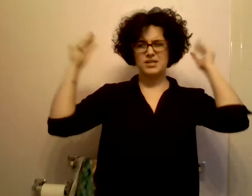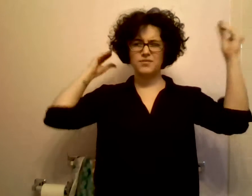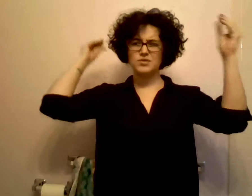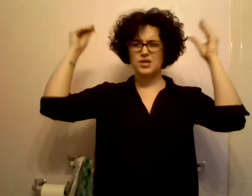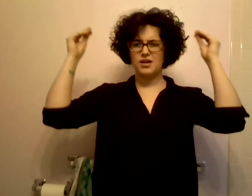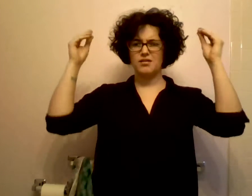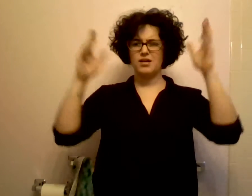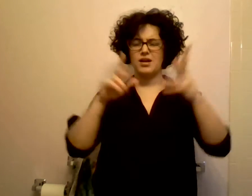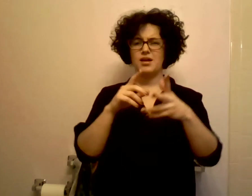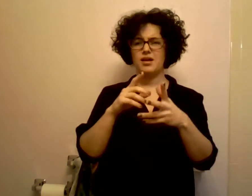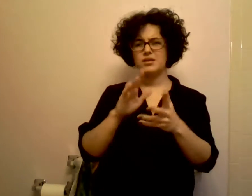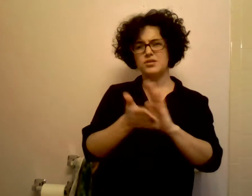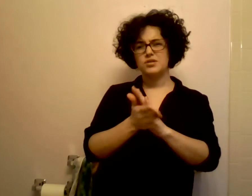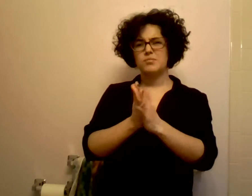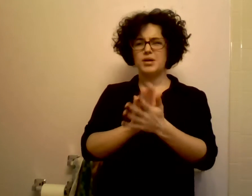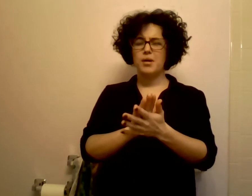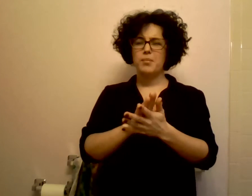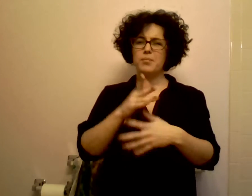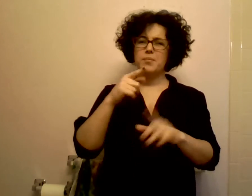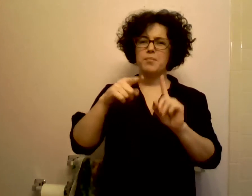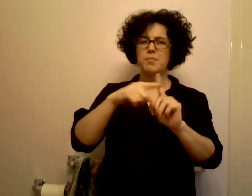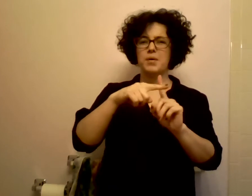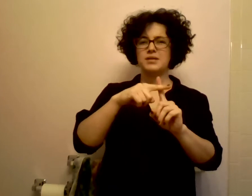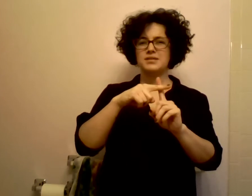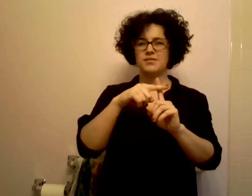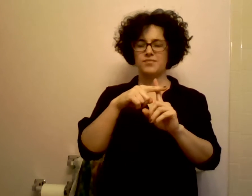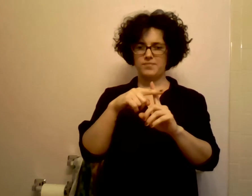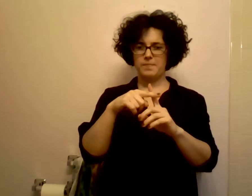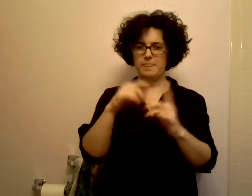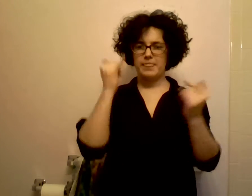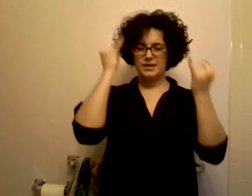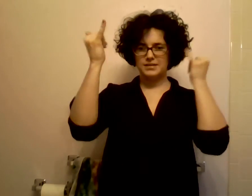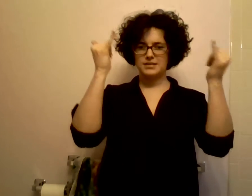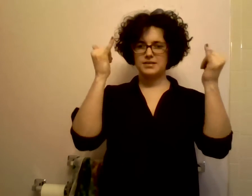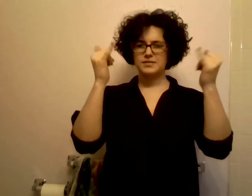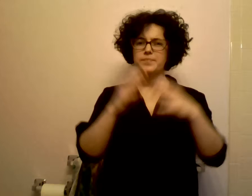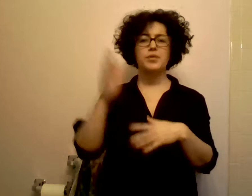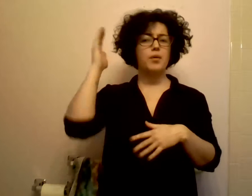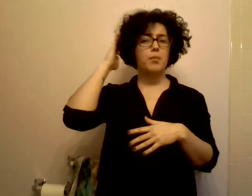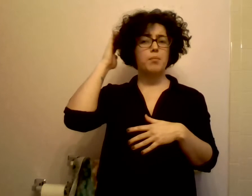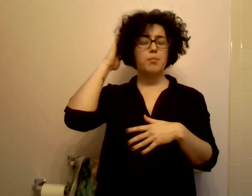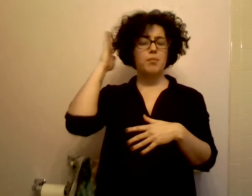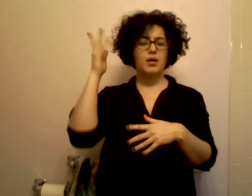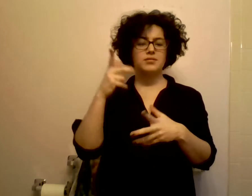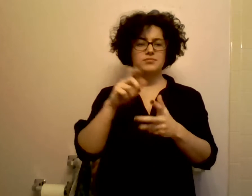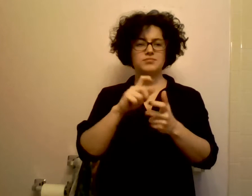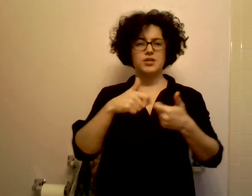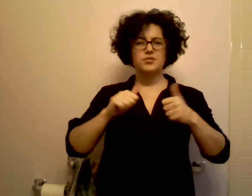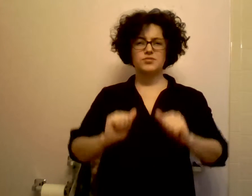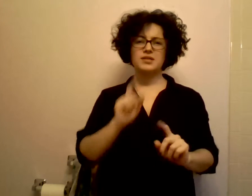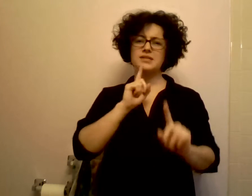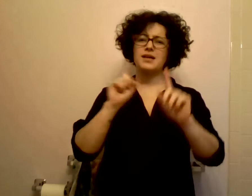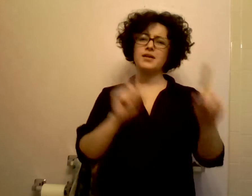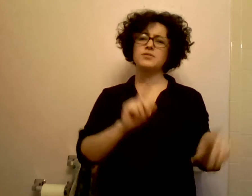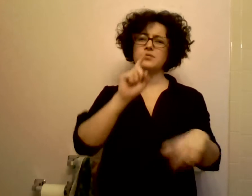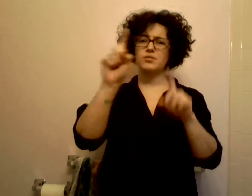to understand is that the brain tries to find answers to the questions posed to it. So if you could ask yourself questions that will